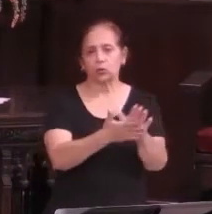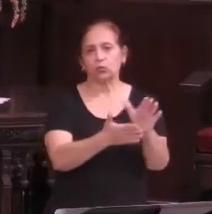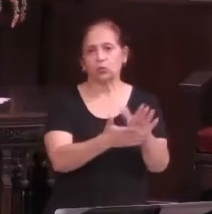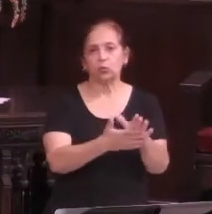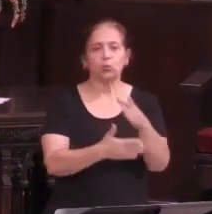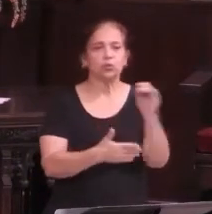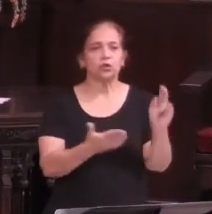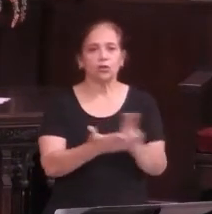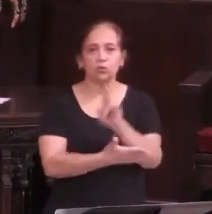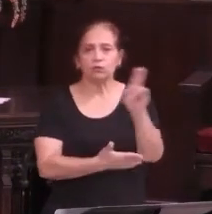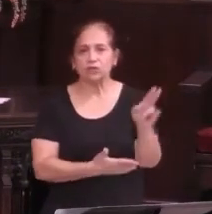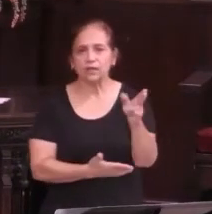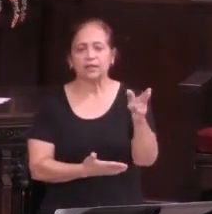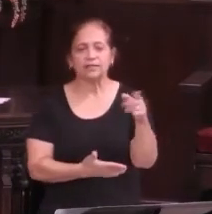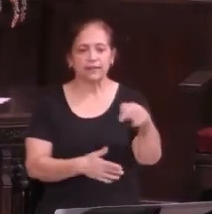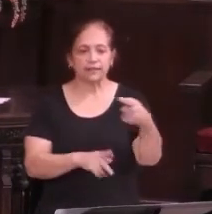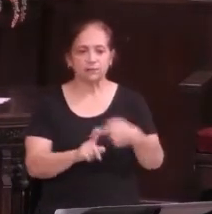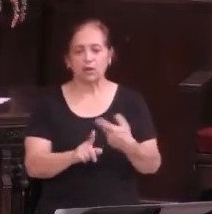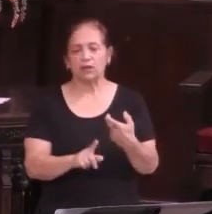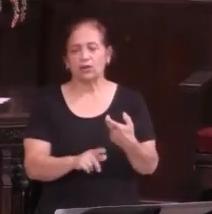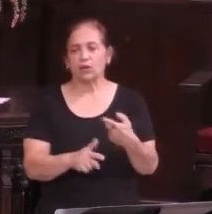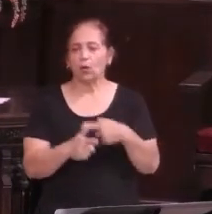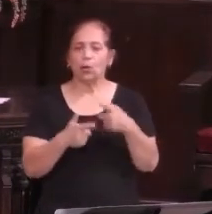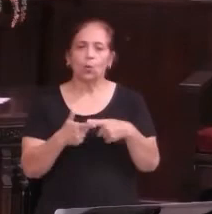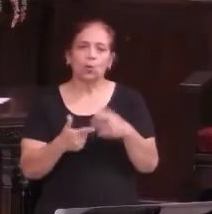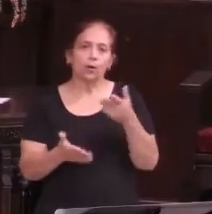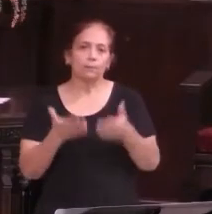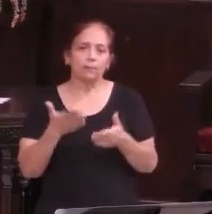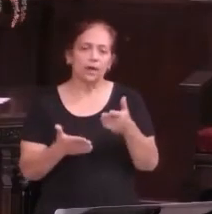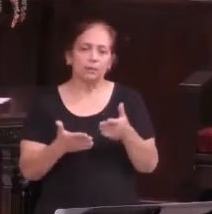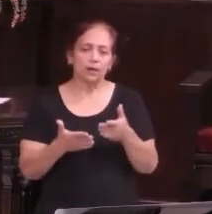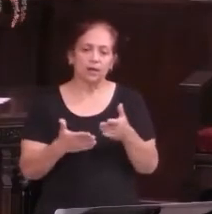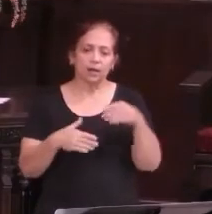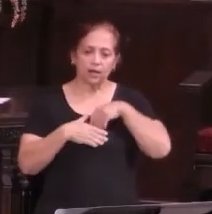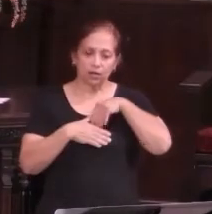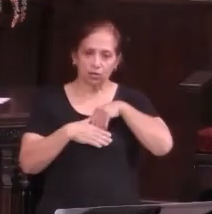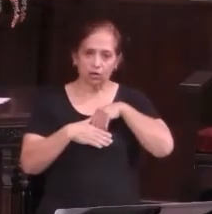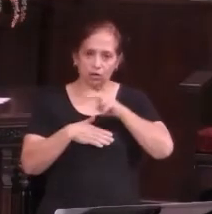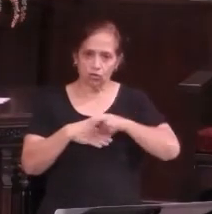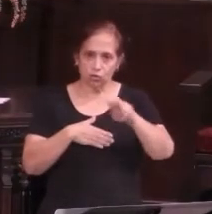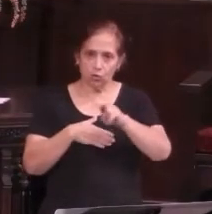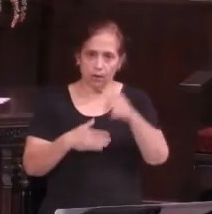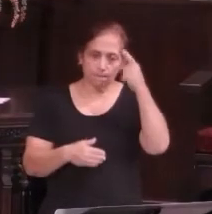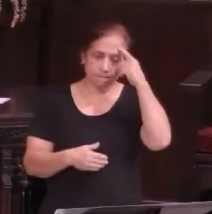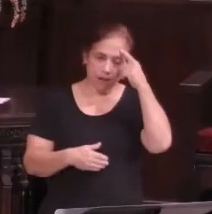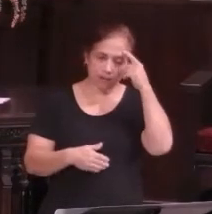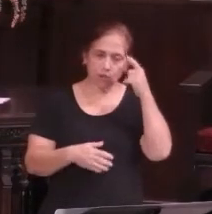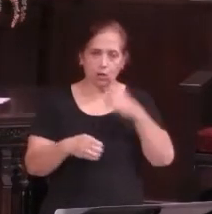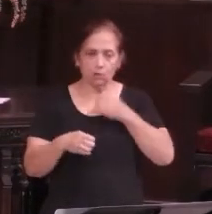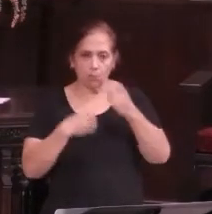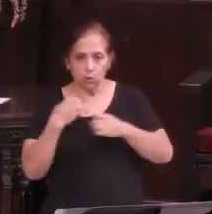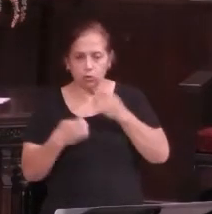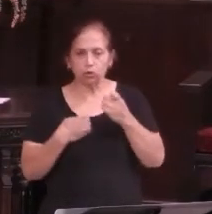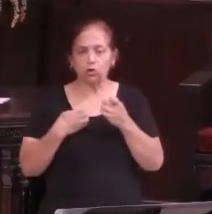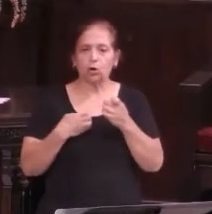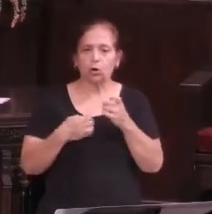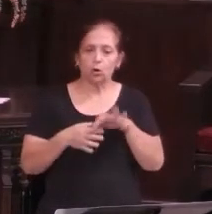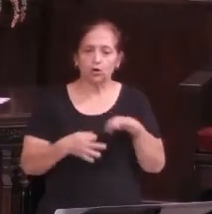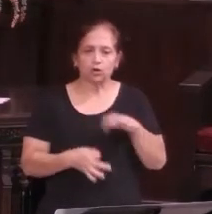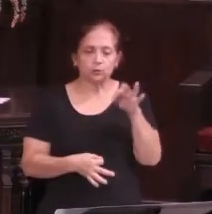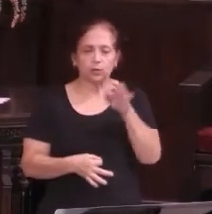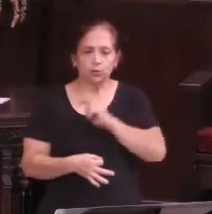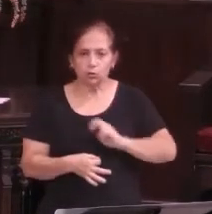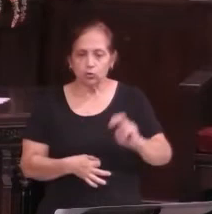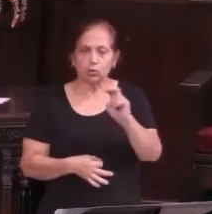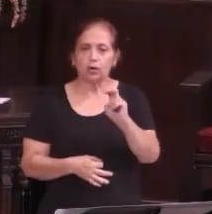and universities this month, or be it an inner journey, a mental, emotional, or spiritual